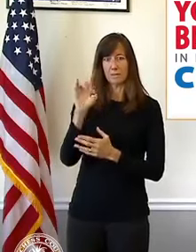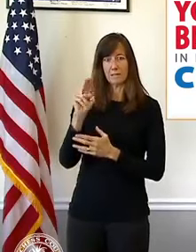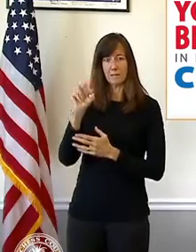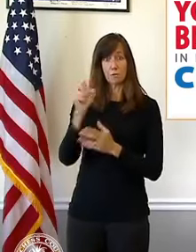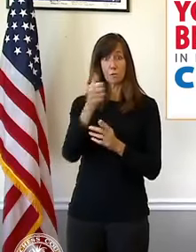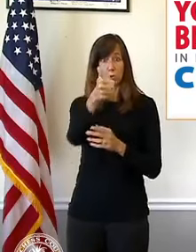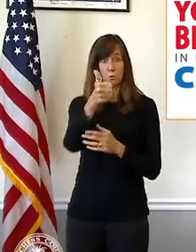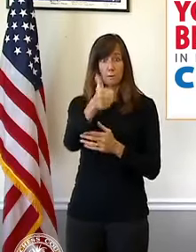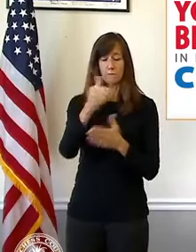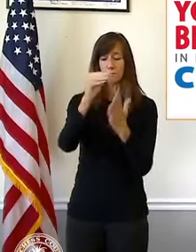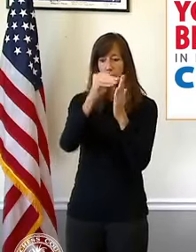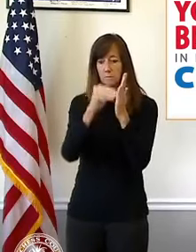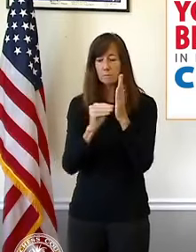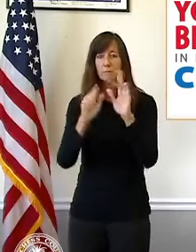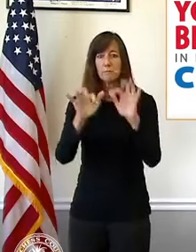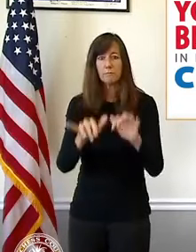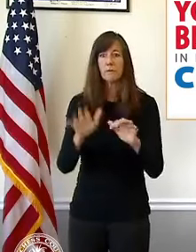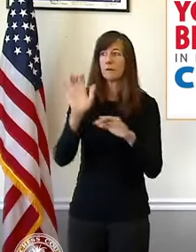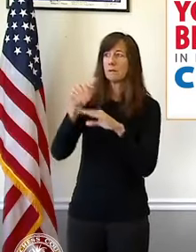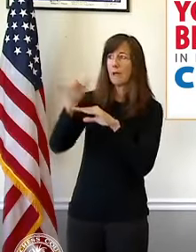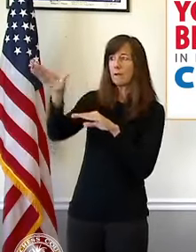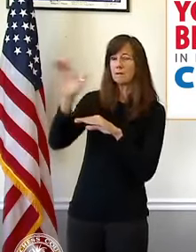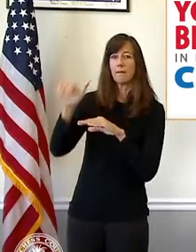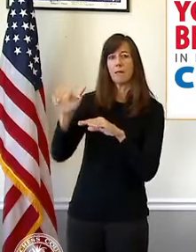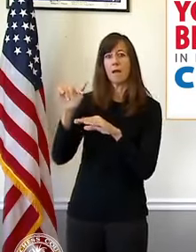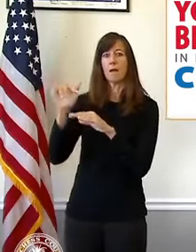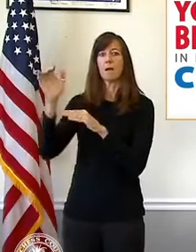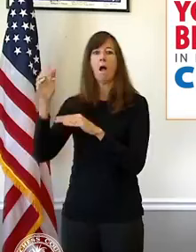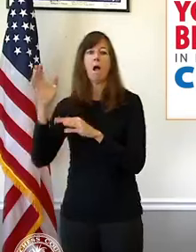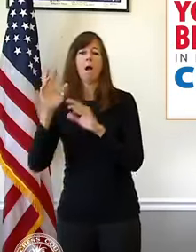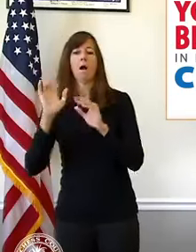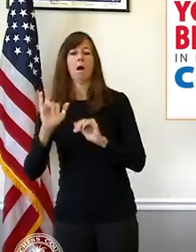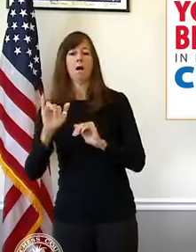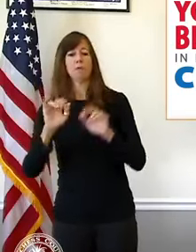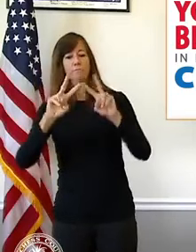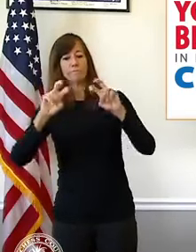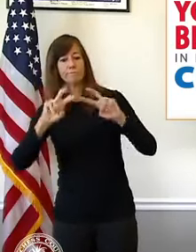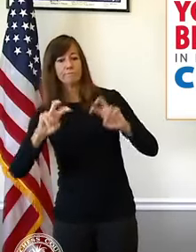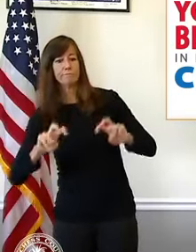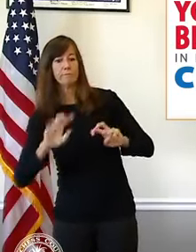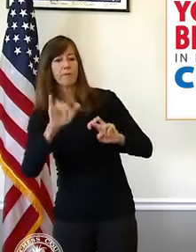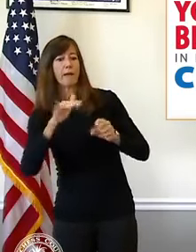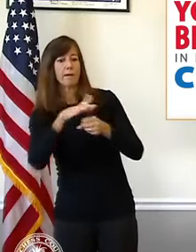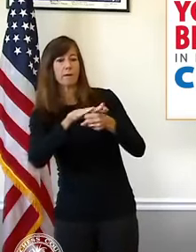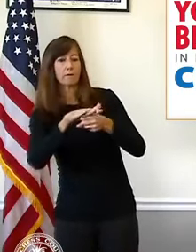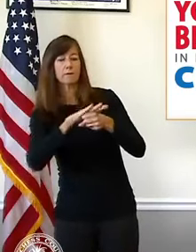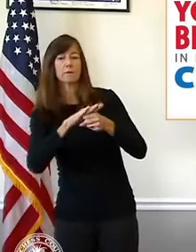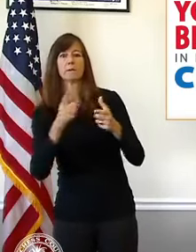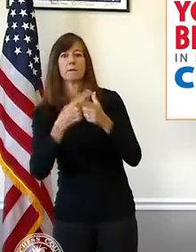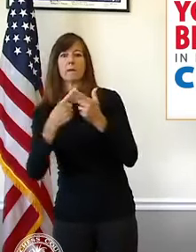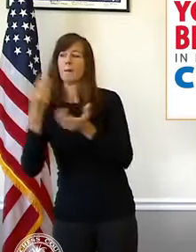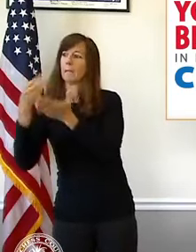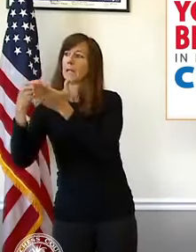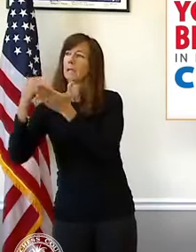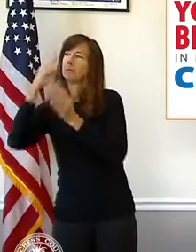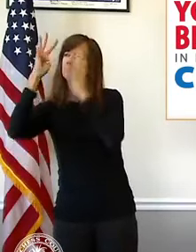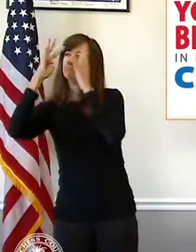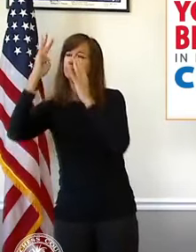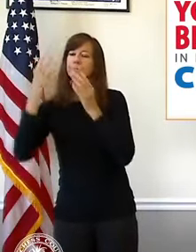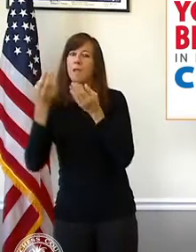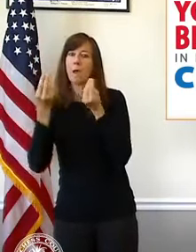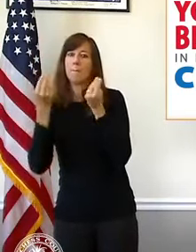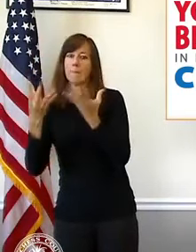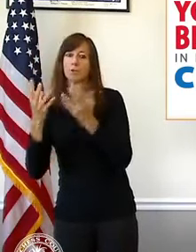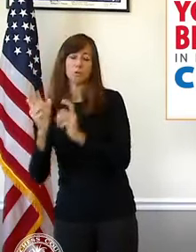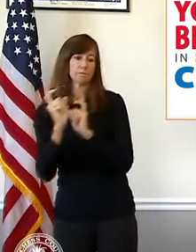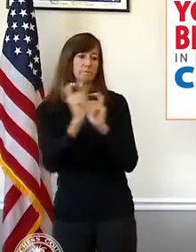County is a stronger position to receive the federal support that it deserves. And just keep in mind, if we're not getting it, someone else